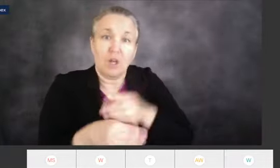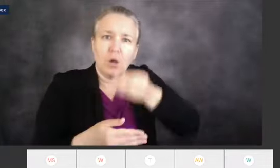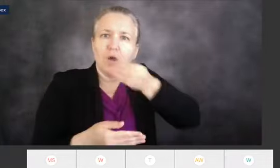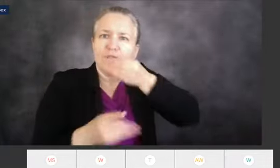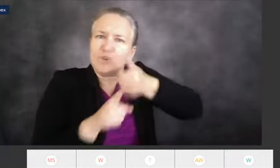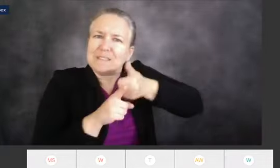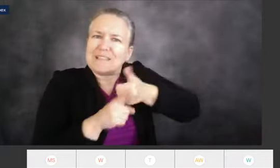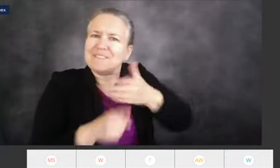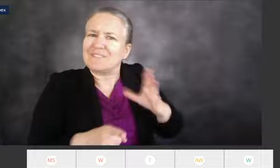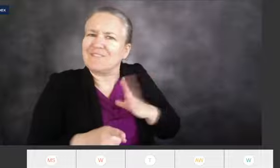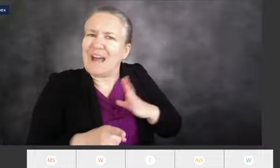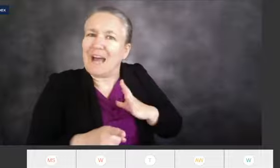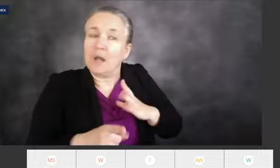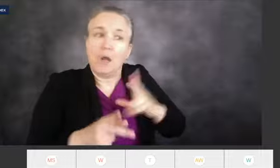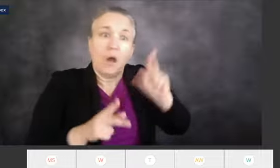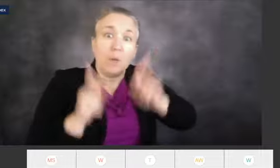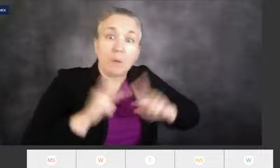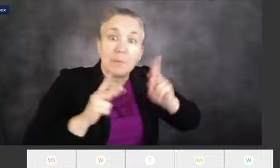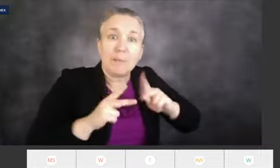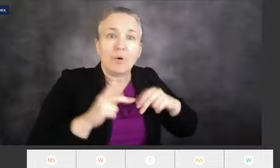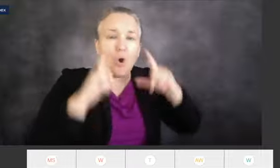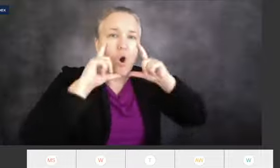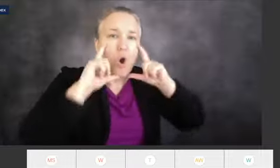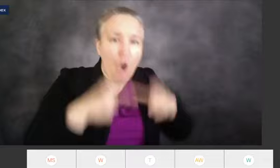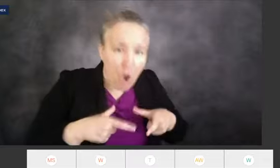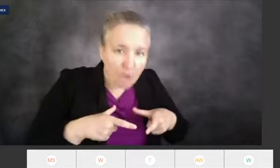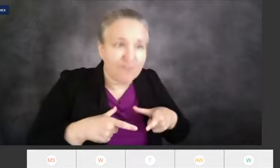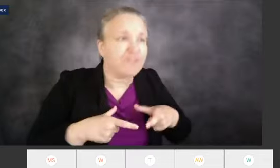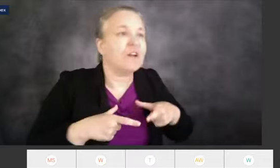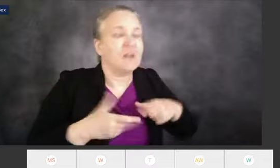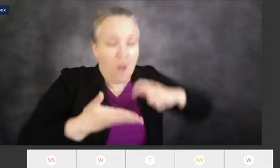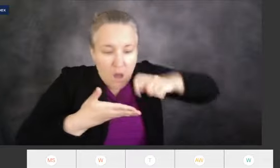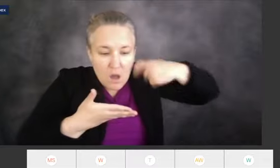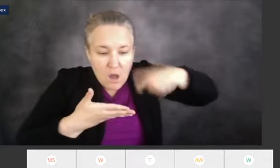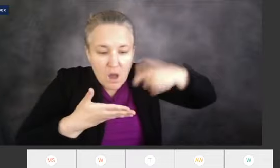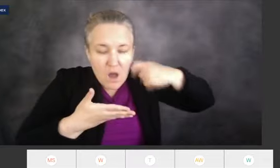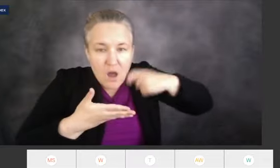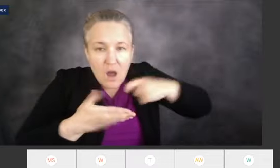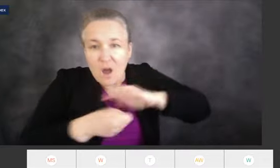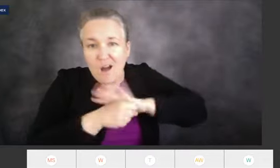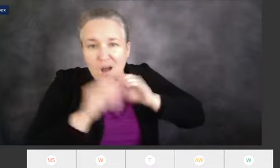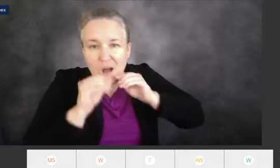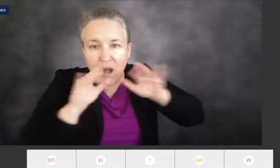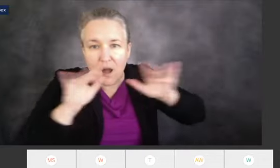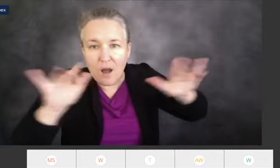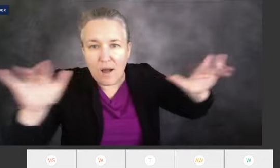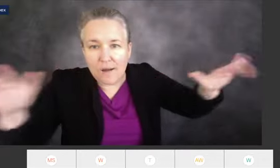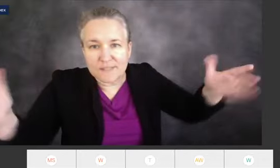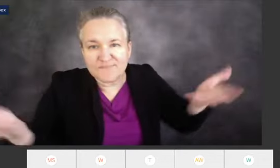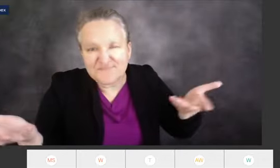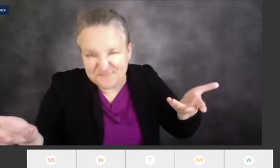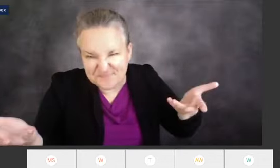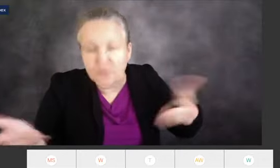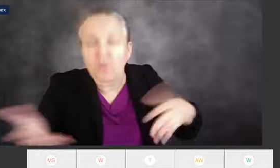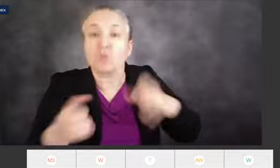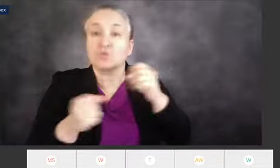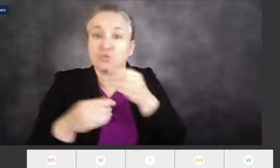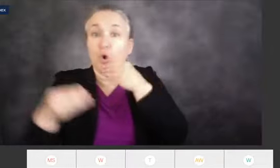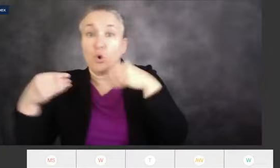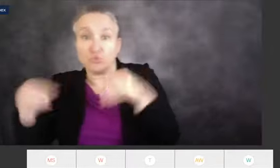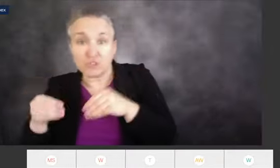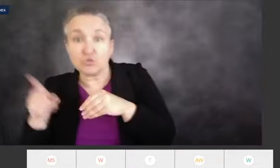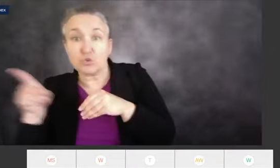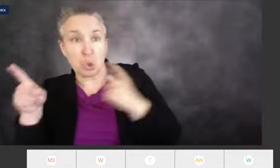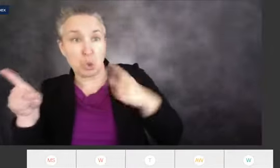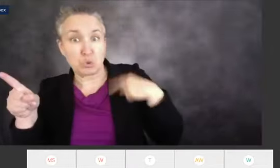itself, but it's that people have to take their masks off in order to eat the food or drink the drinks. So grocery stores,